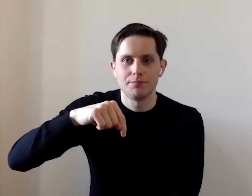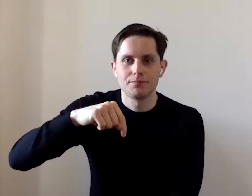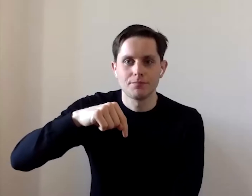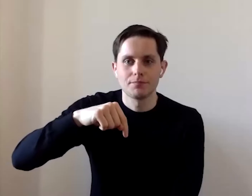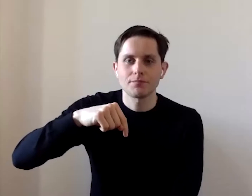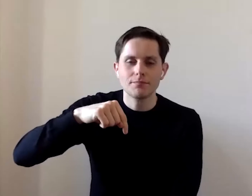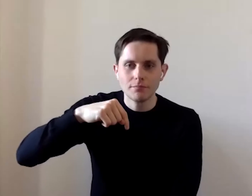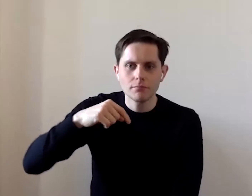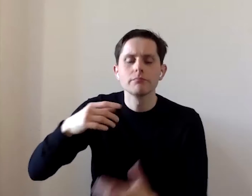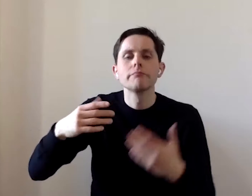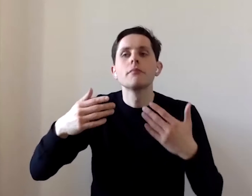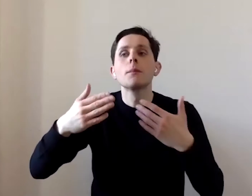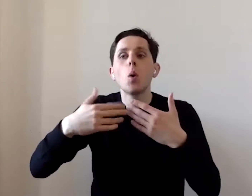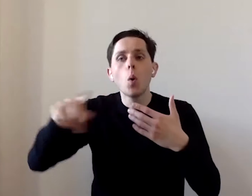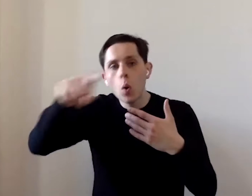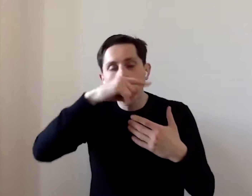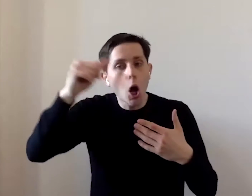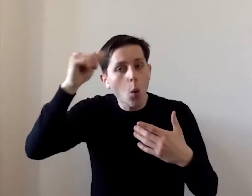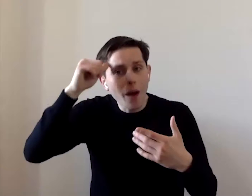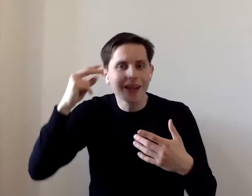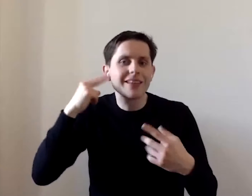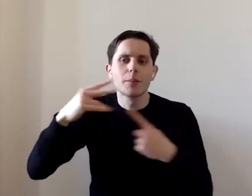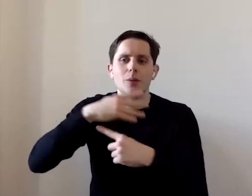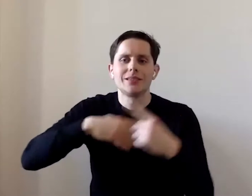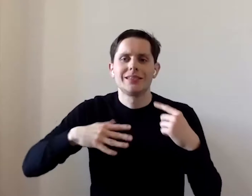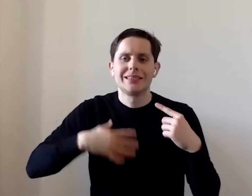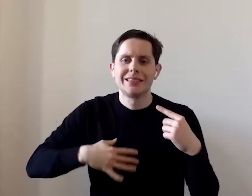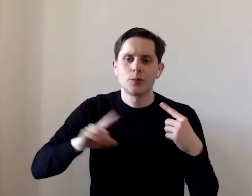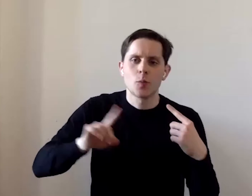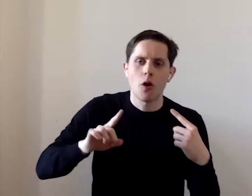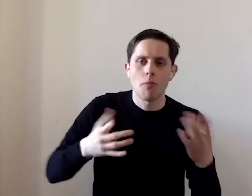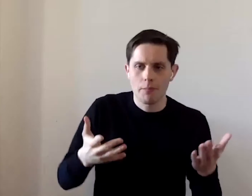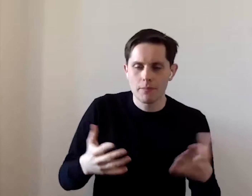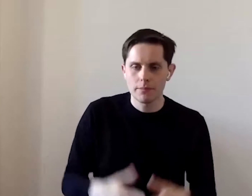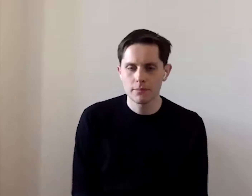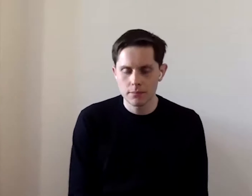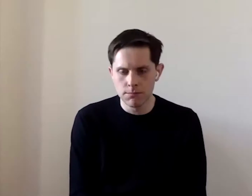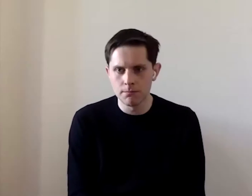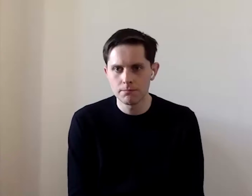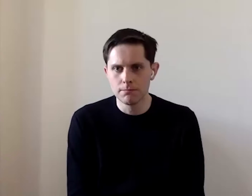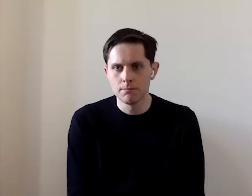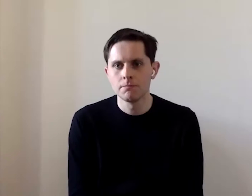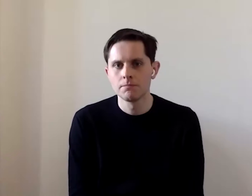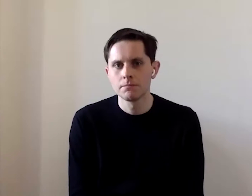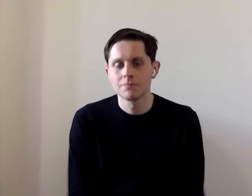deaf space was taught in university settings, that would give a better awareness about the deaf community and its